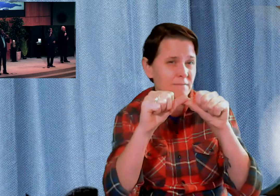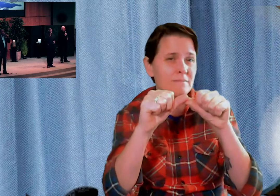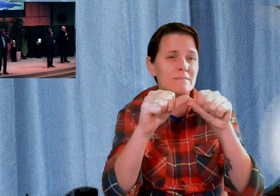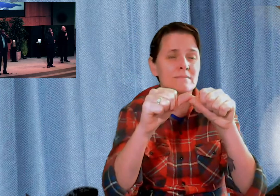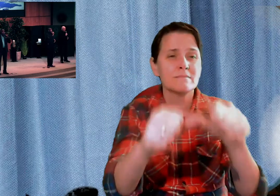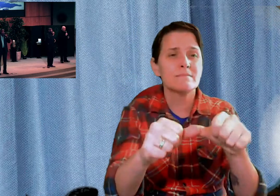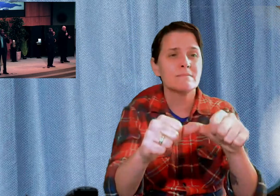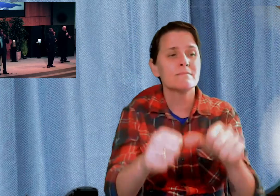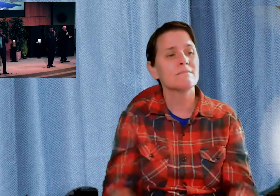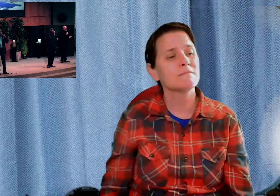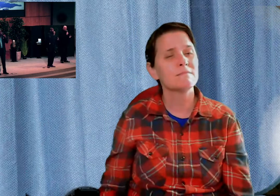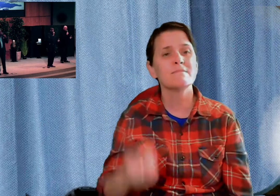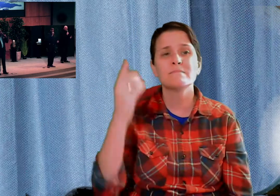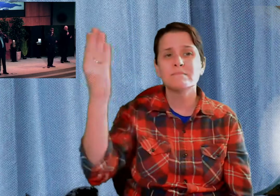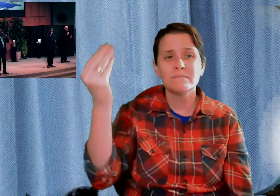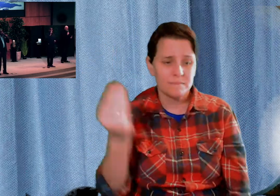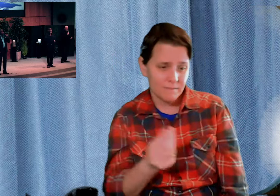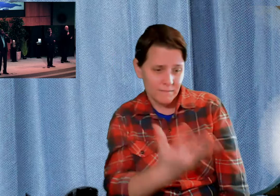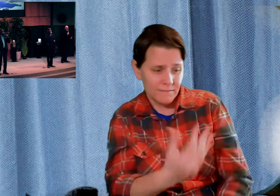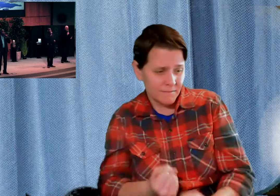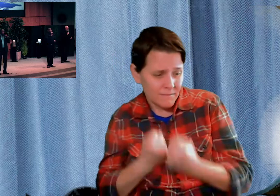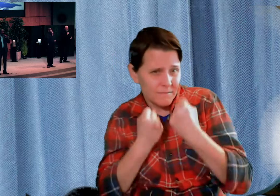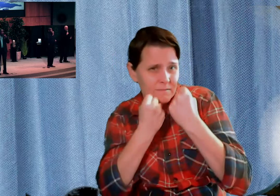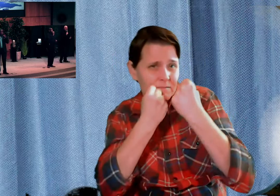sustain. I will